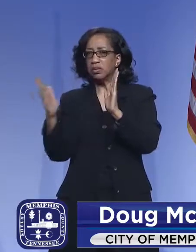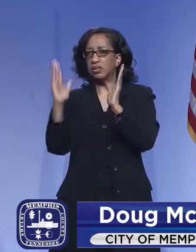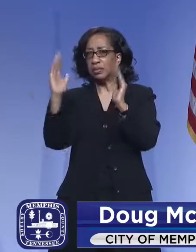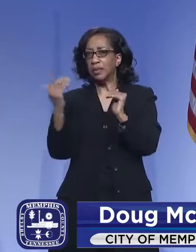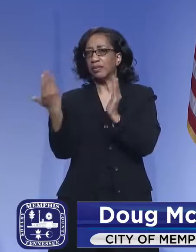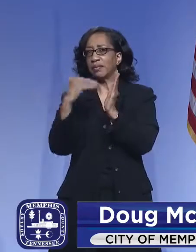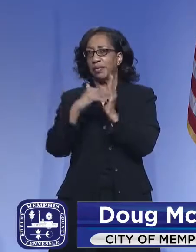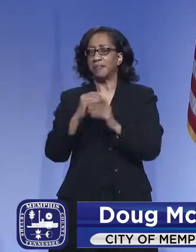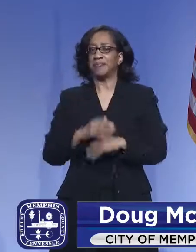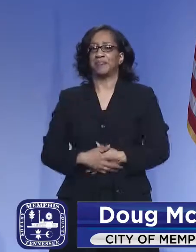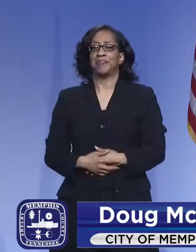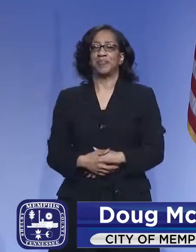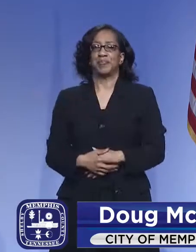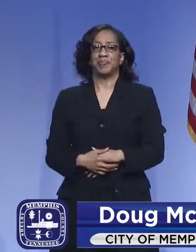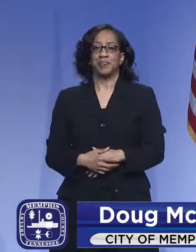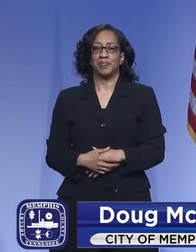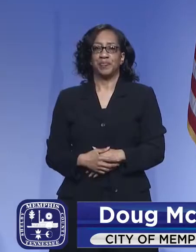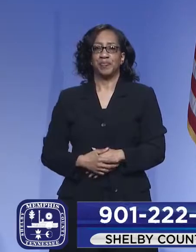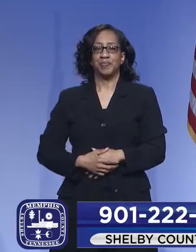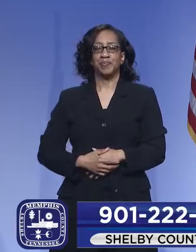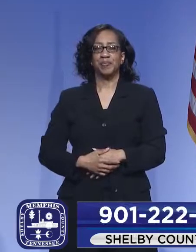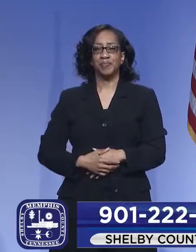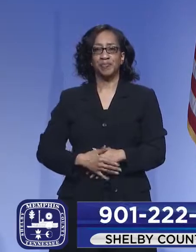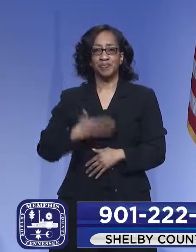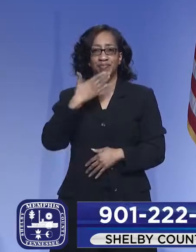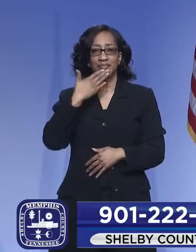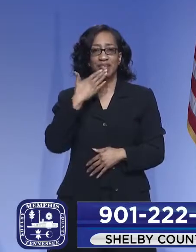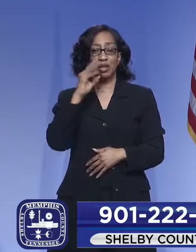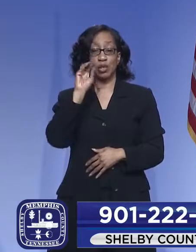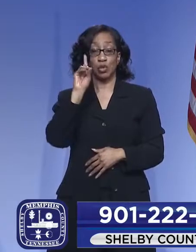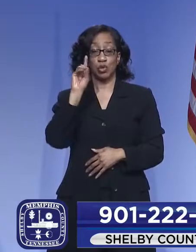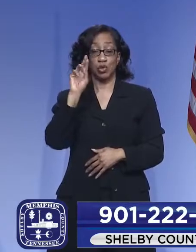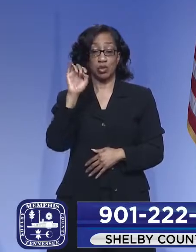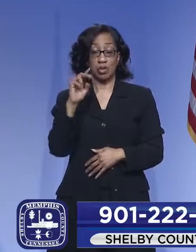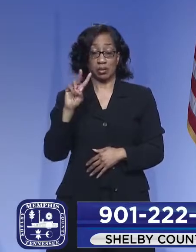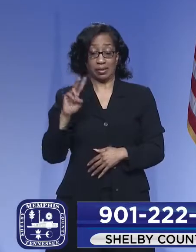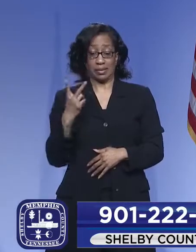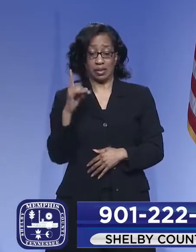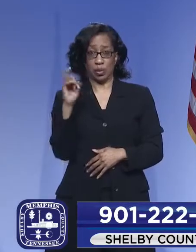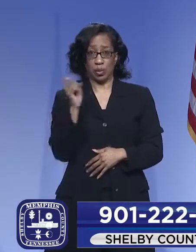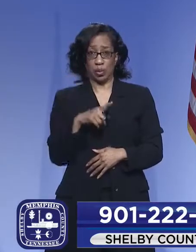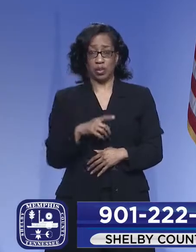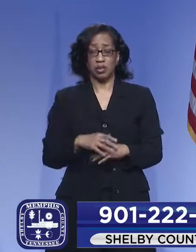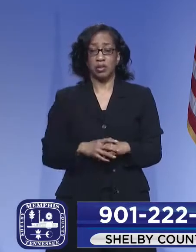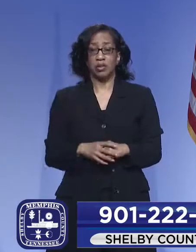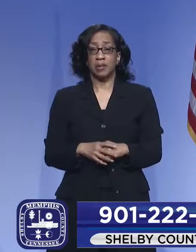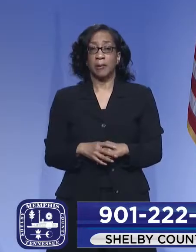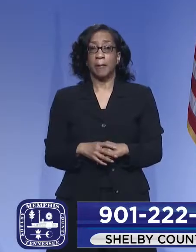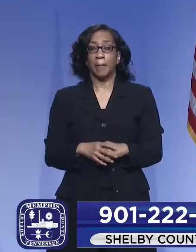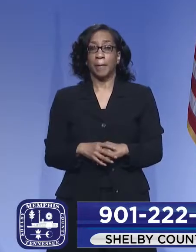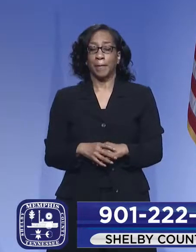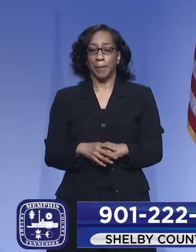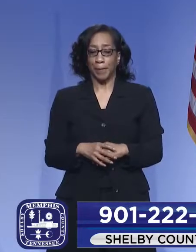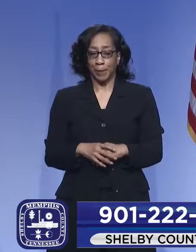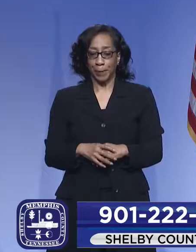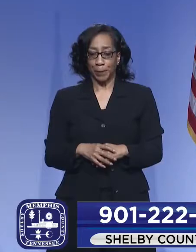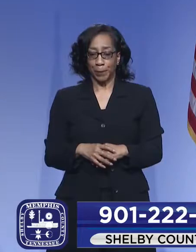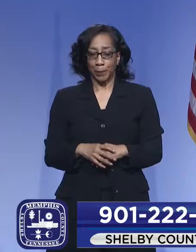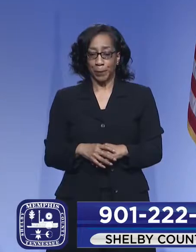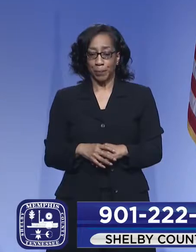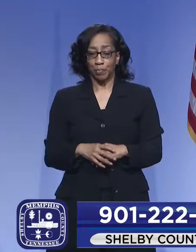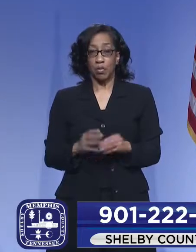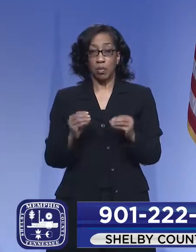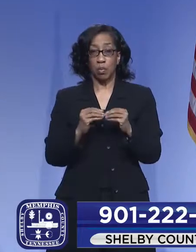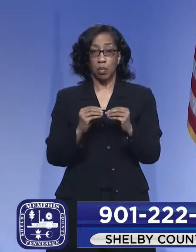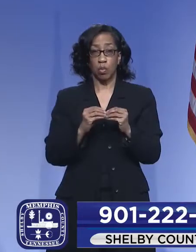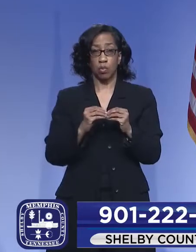Friday. Thanks, Doug. And as a follow-up, I know Kelly kind of alluded to this, but with the more of the pop-up locations opening